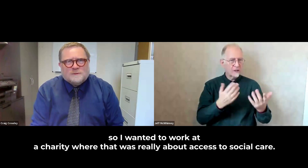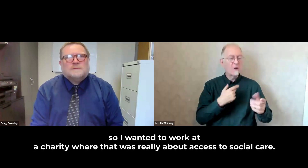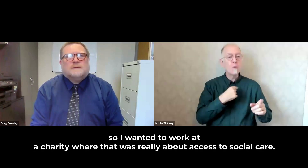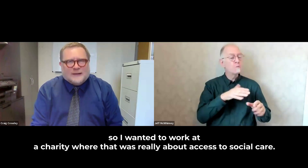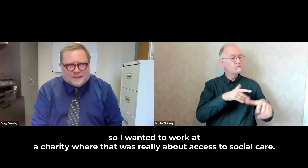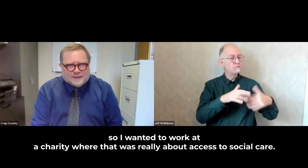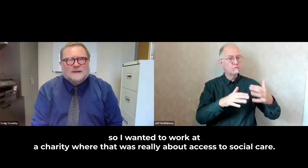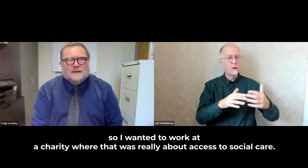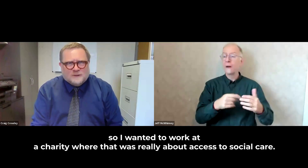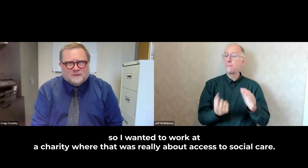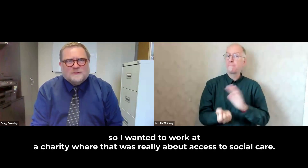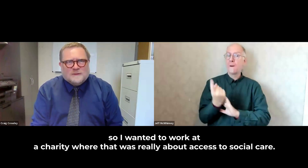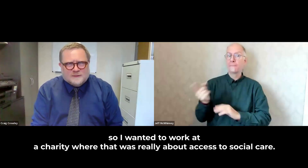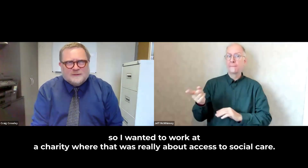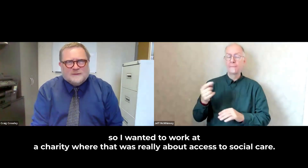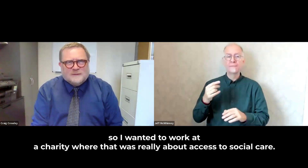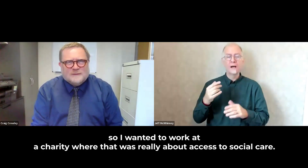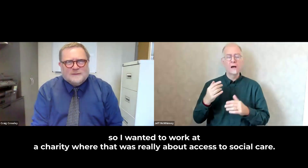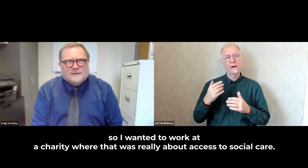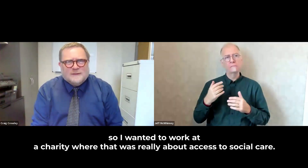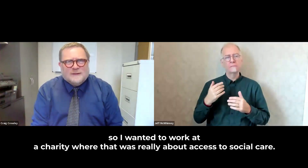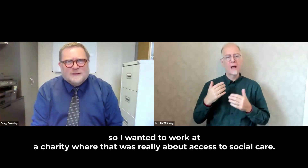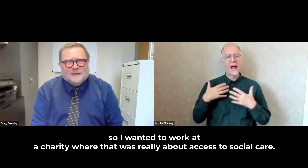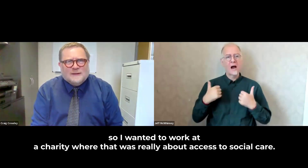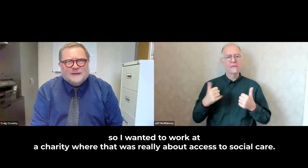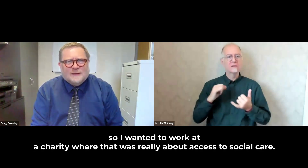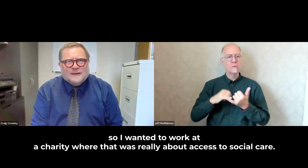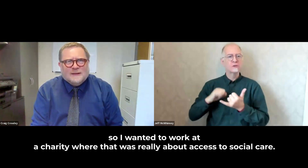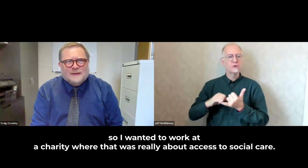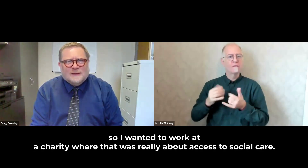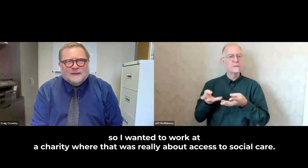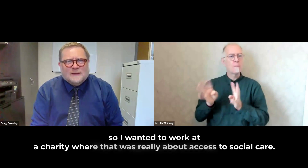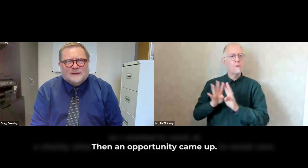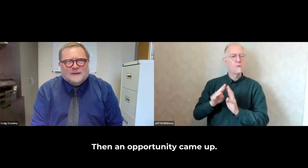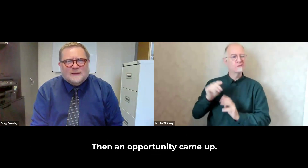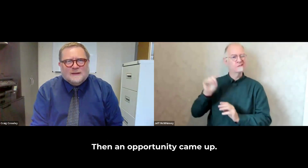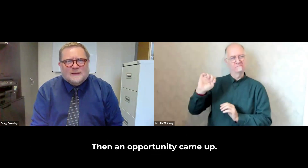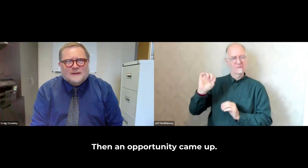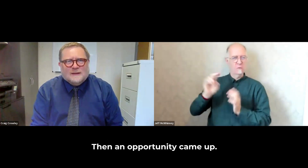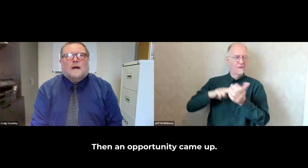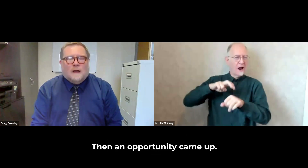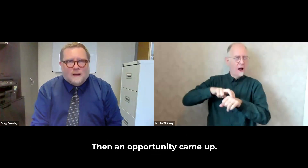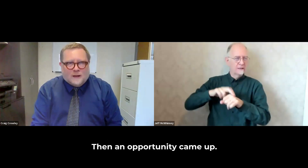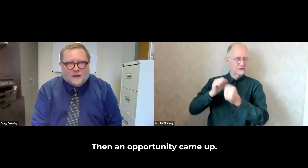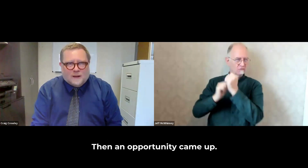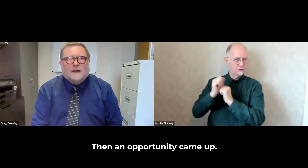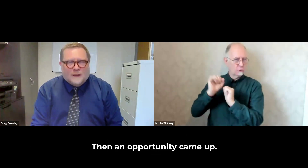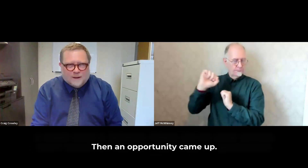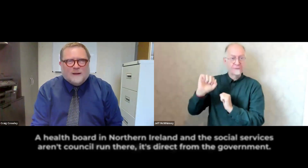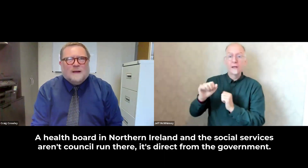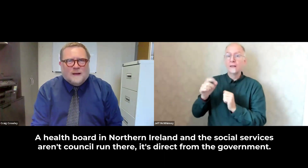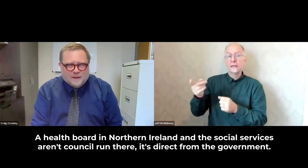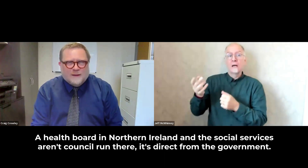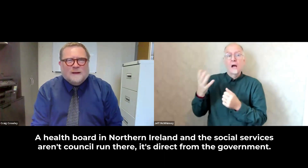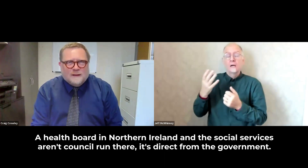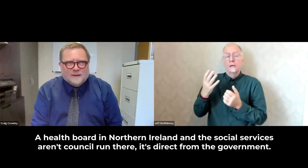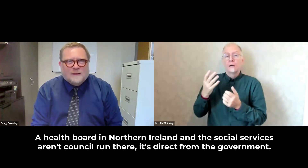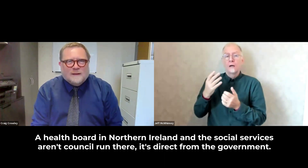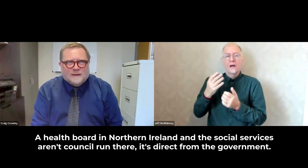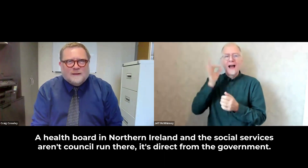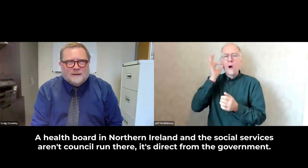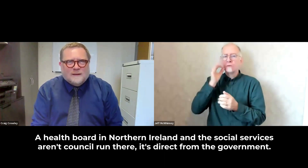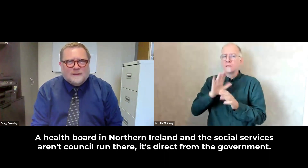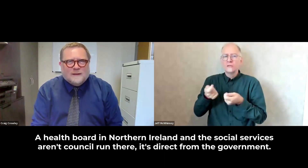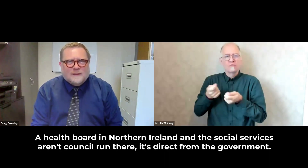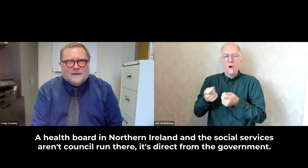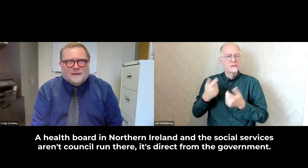charity there that was really about access to social care. Then an opportunity came up at a health board